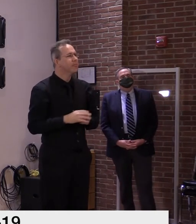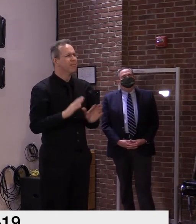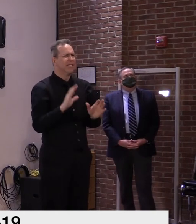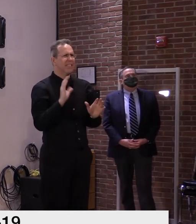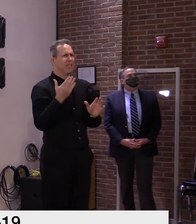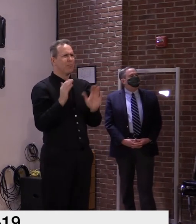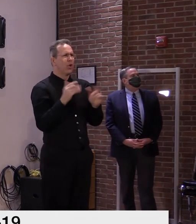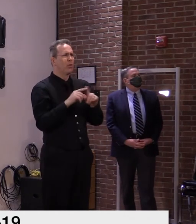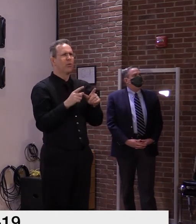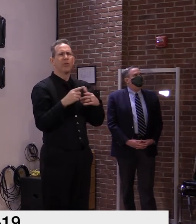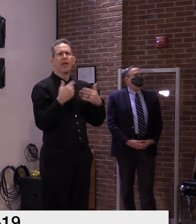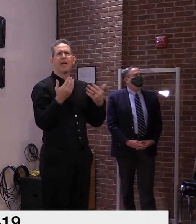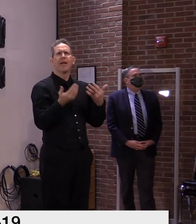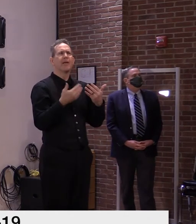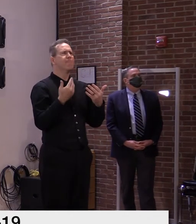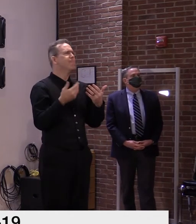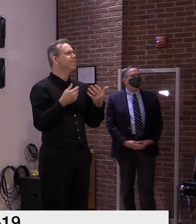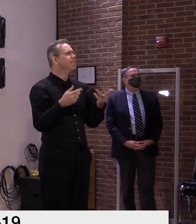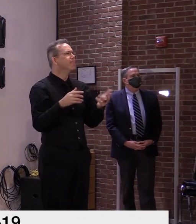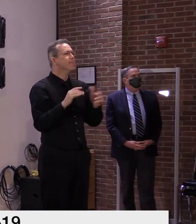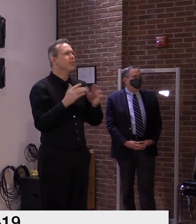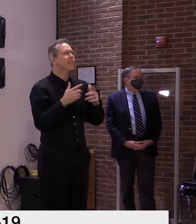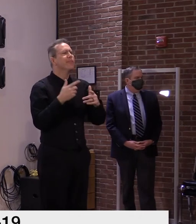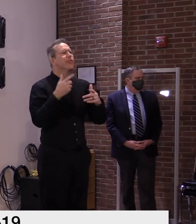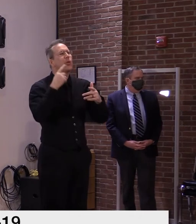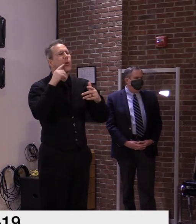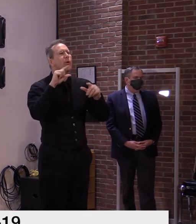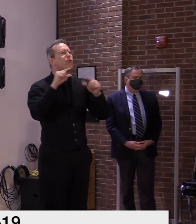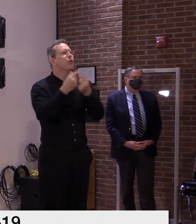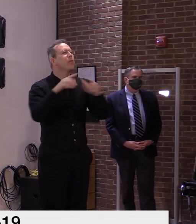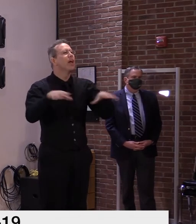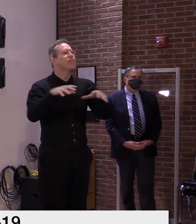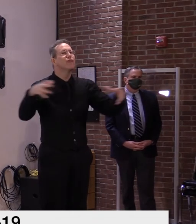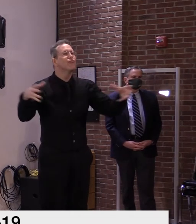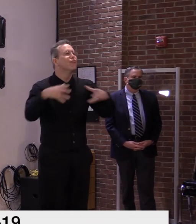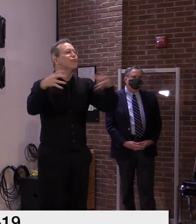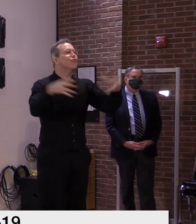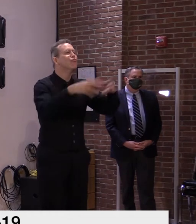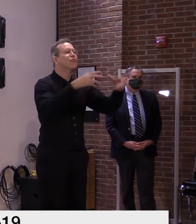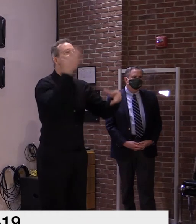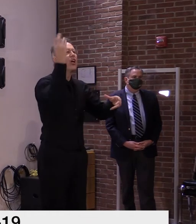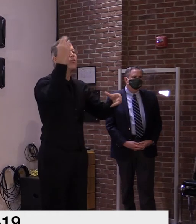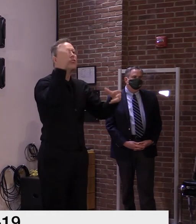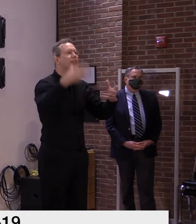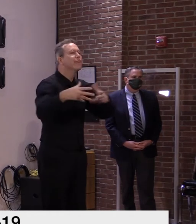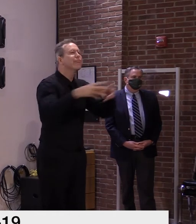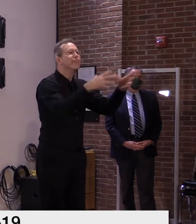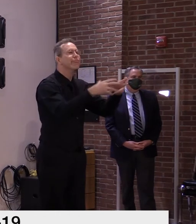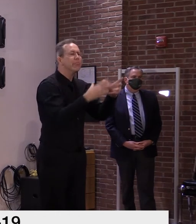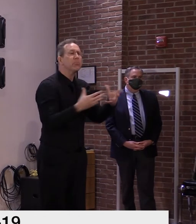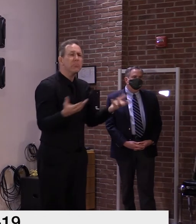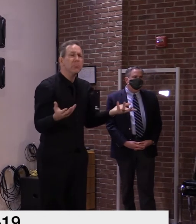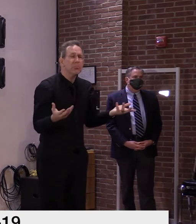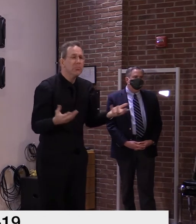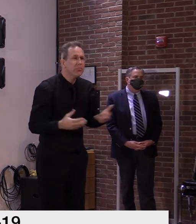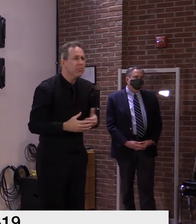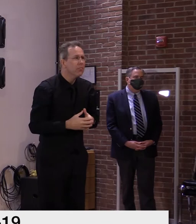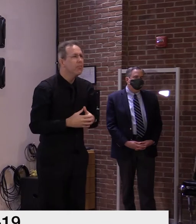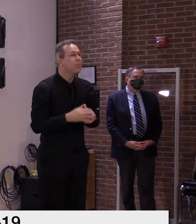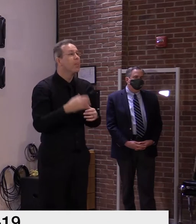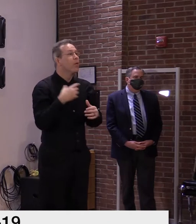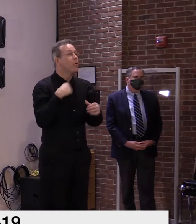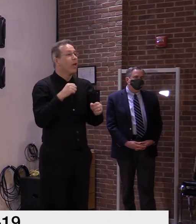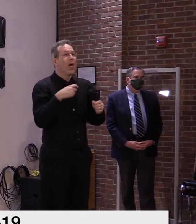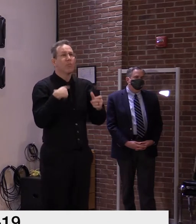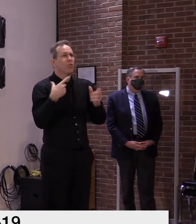know, group gatherings and the indoor stuff. So we've been able to demonstrate that people can get